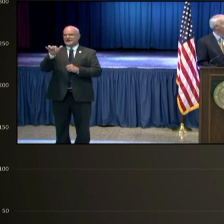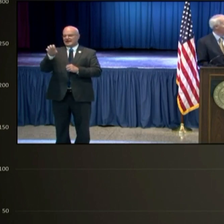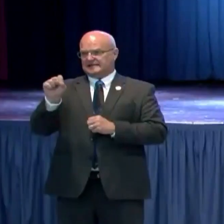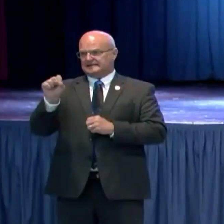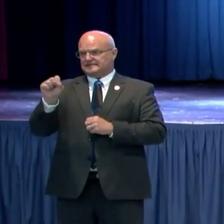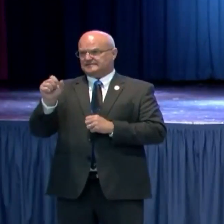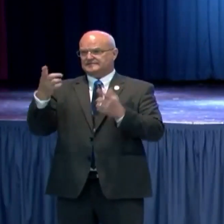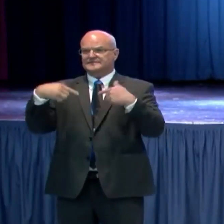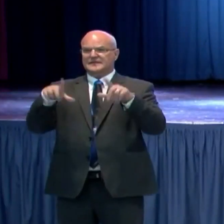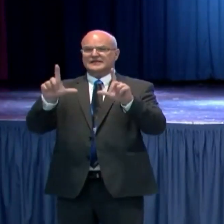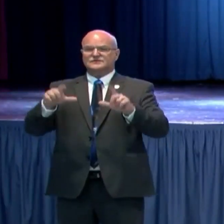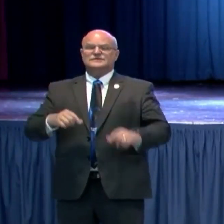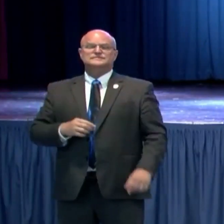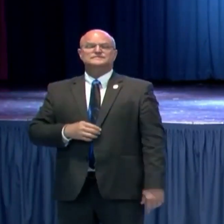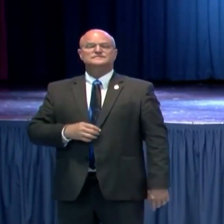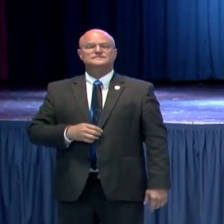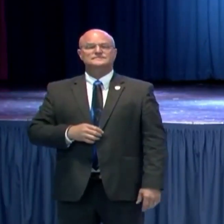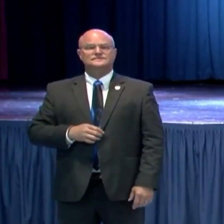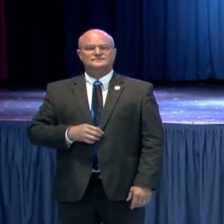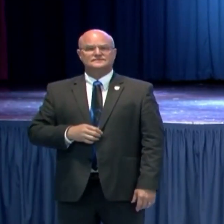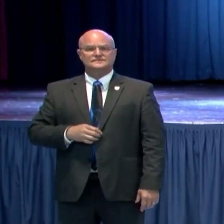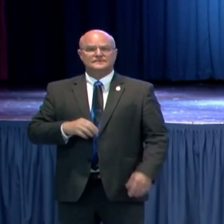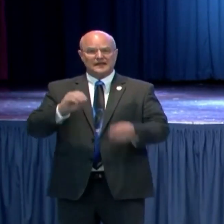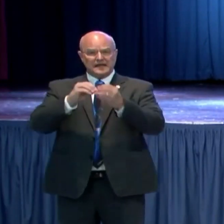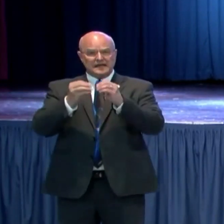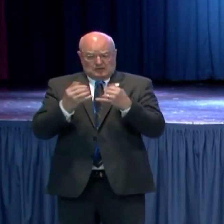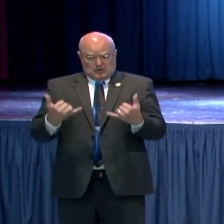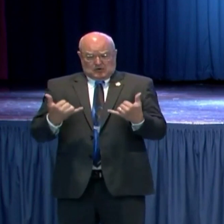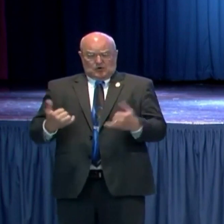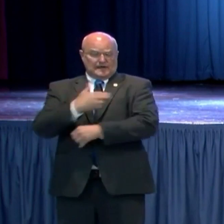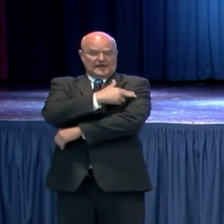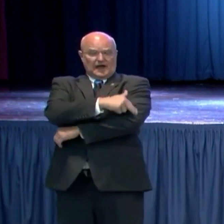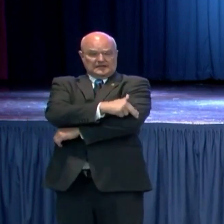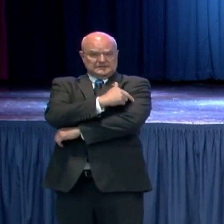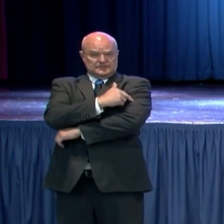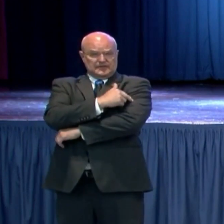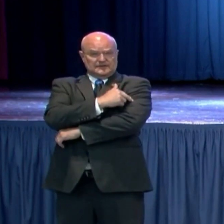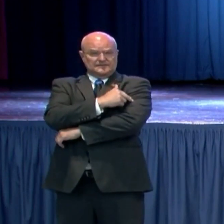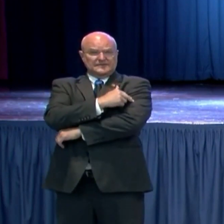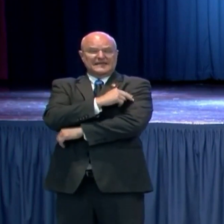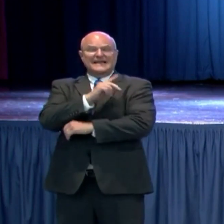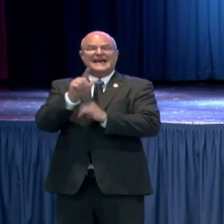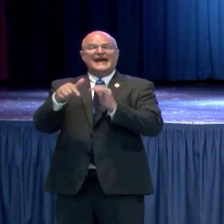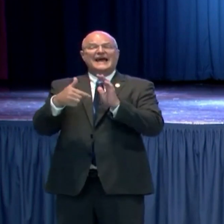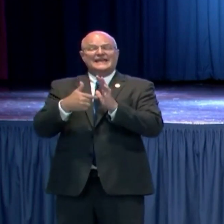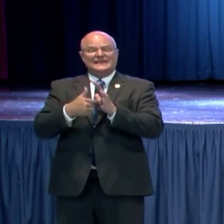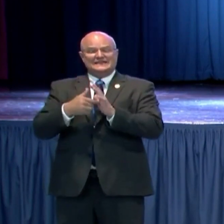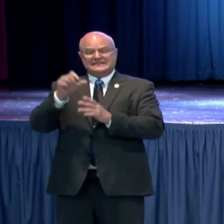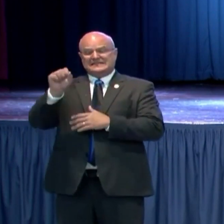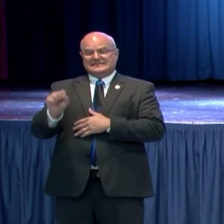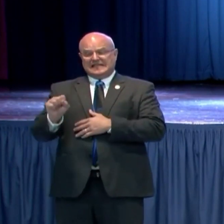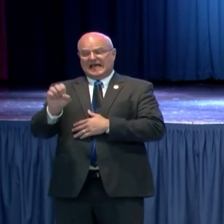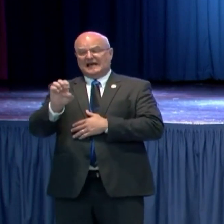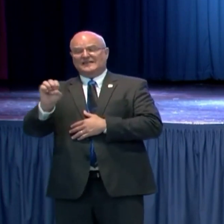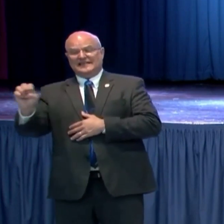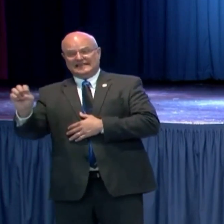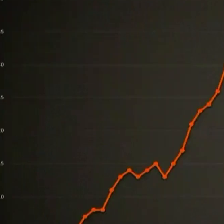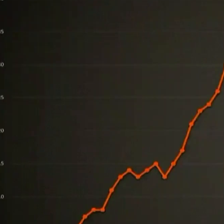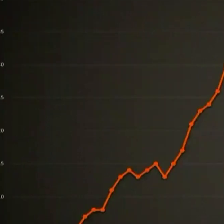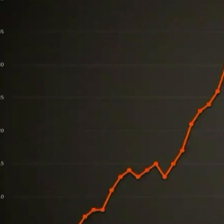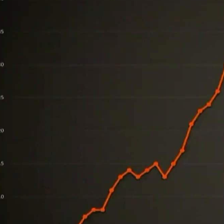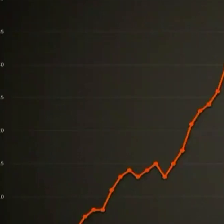days. Next one. We see the number of currently hospitalized, and this is just in the southeast